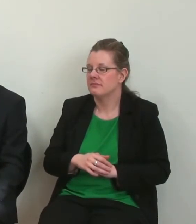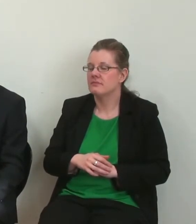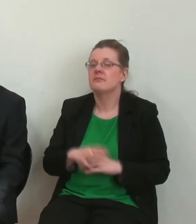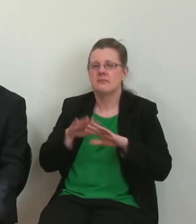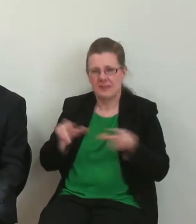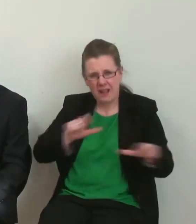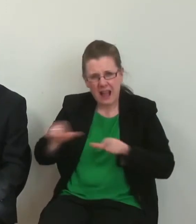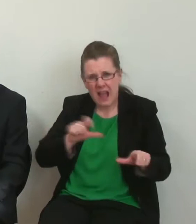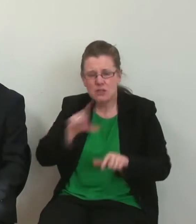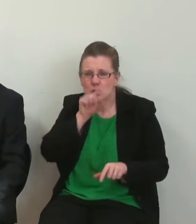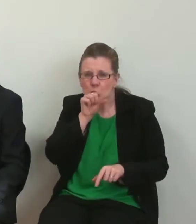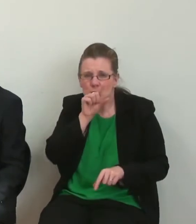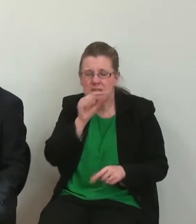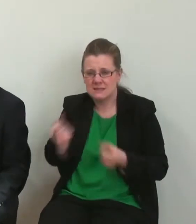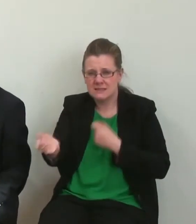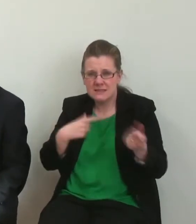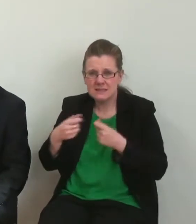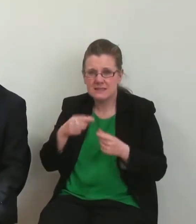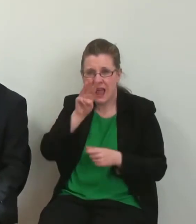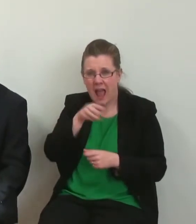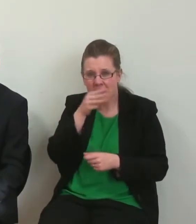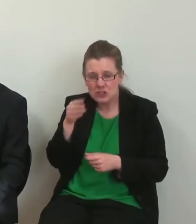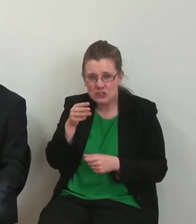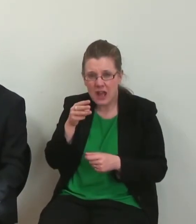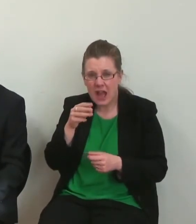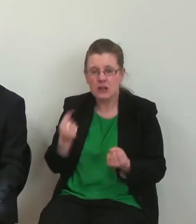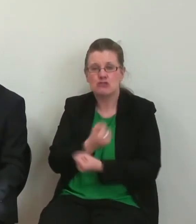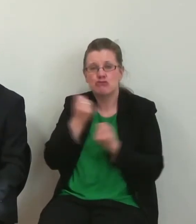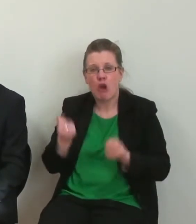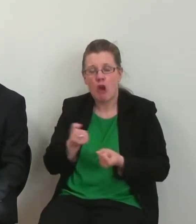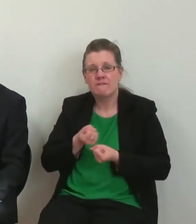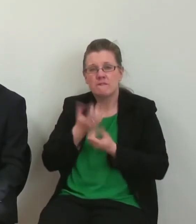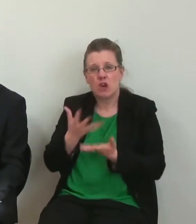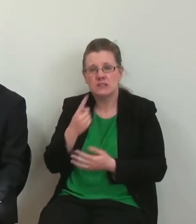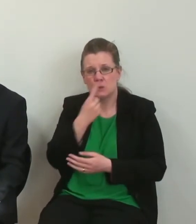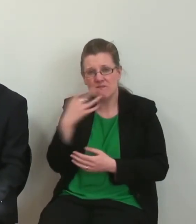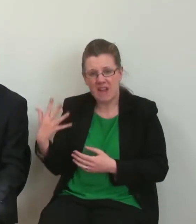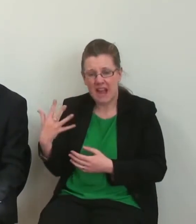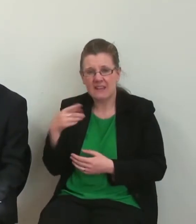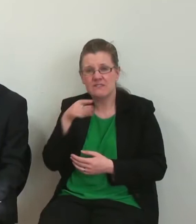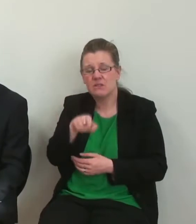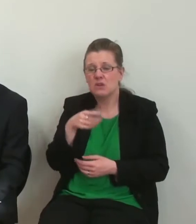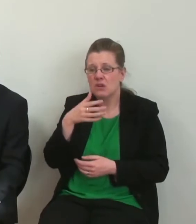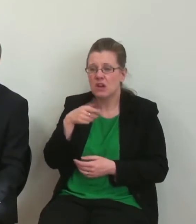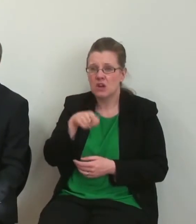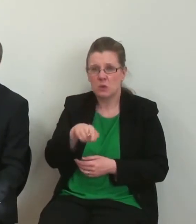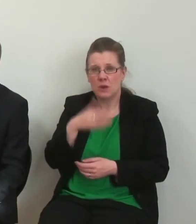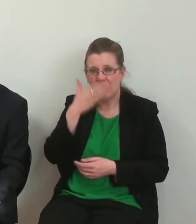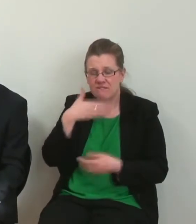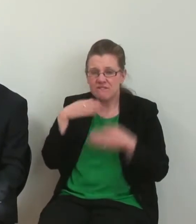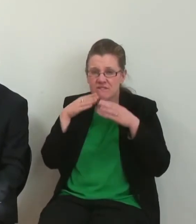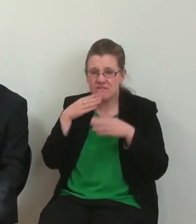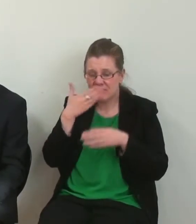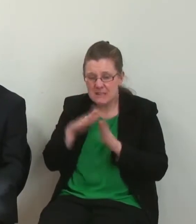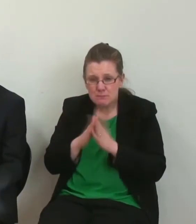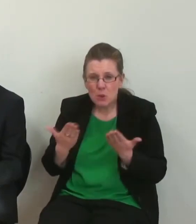Keep sending your tweets in. It's hashtag StrongVoices15. And if you're on Facebook or Instagram, use that hashtag